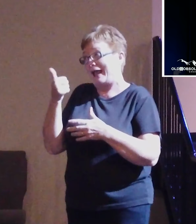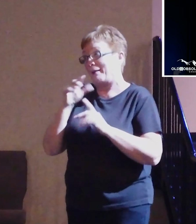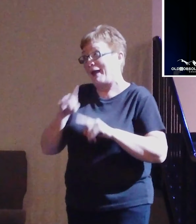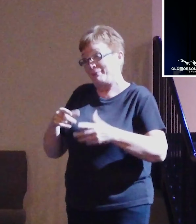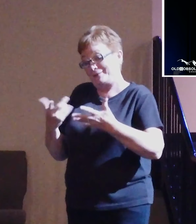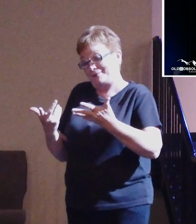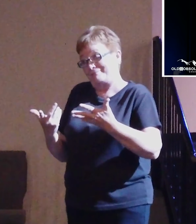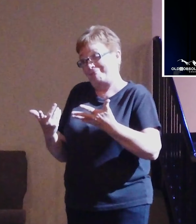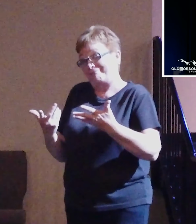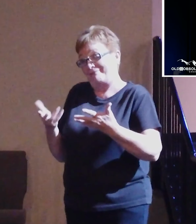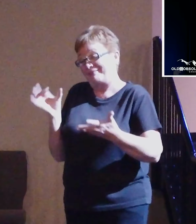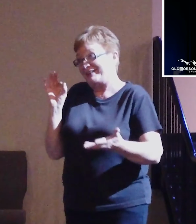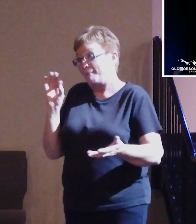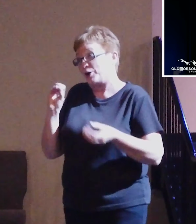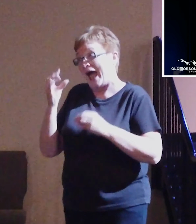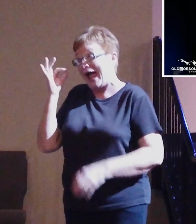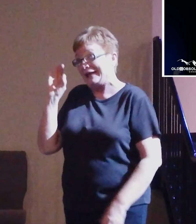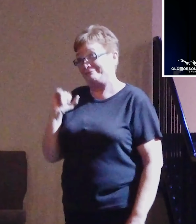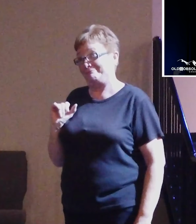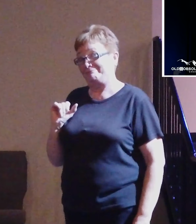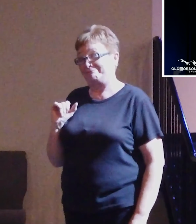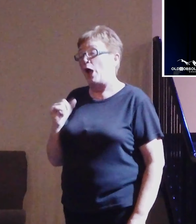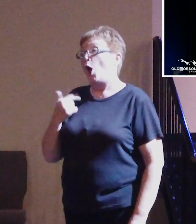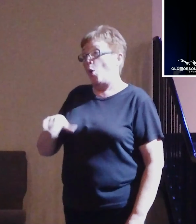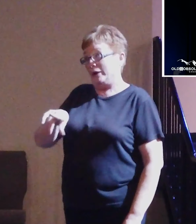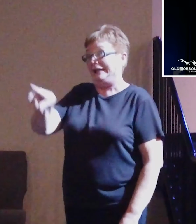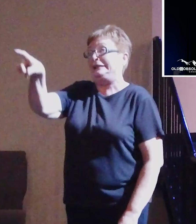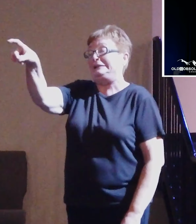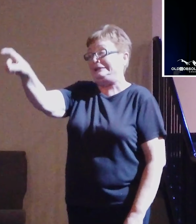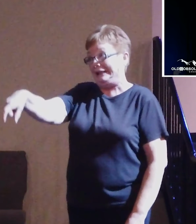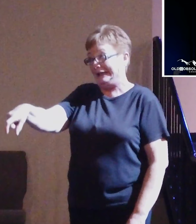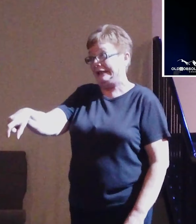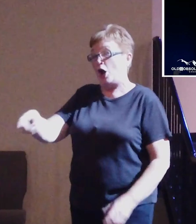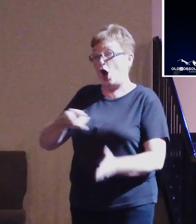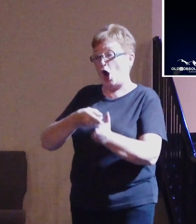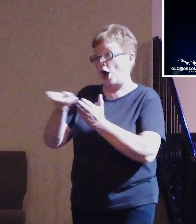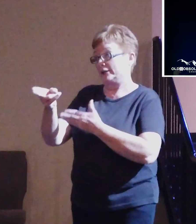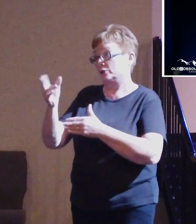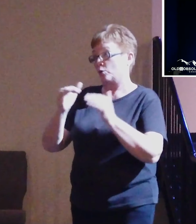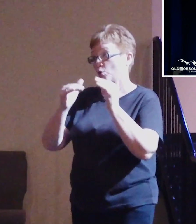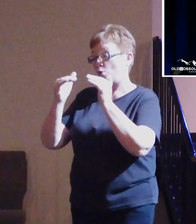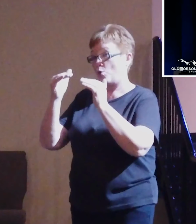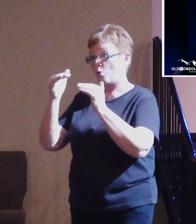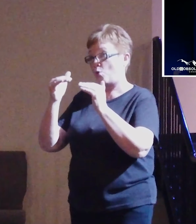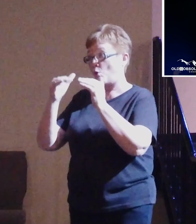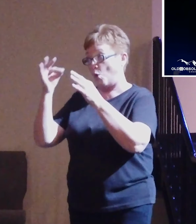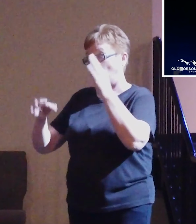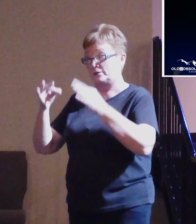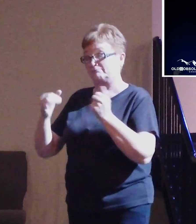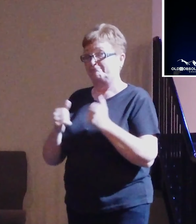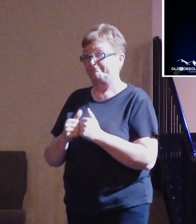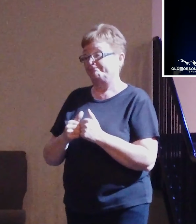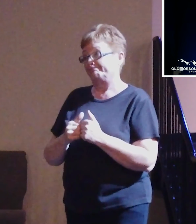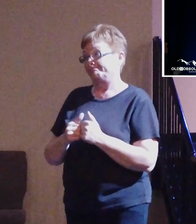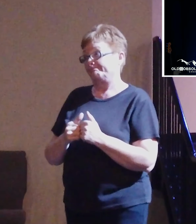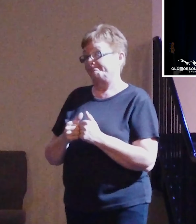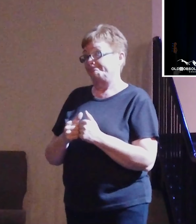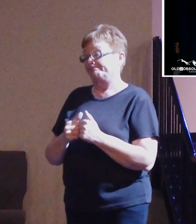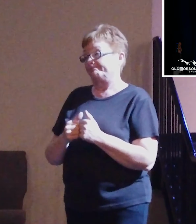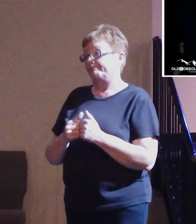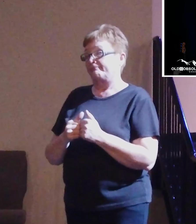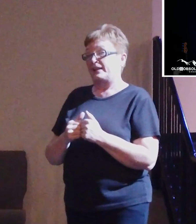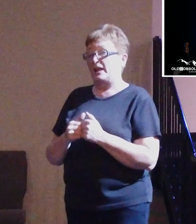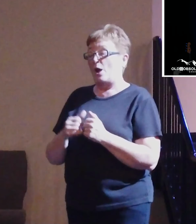So we need honest courts. One glaring example of a failure to uphold this commandment